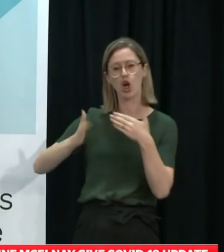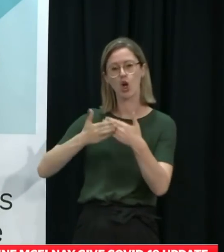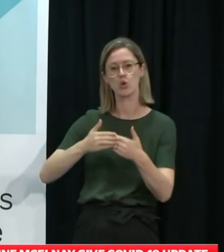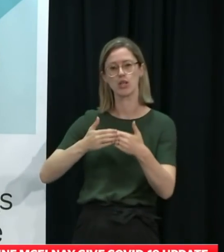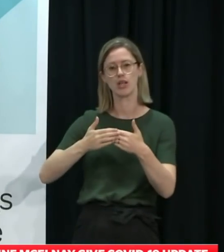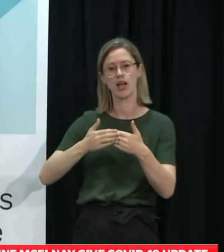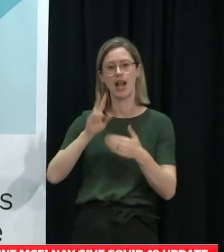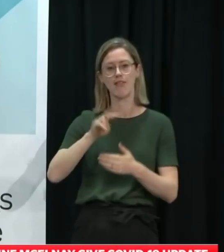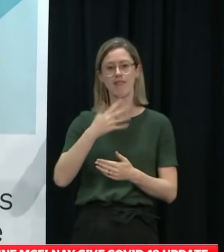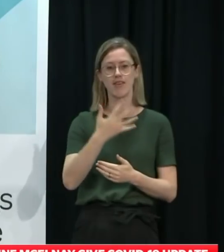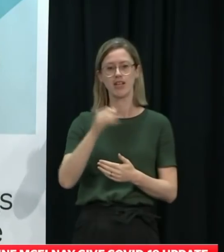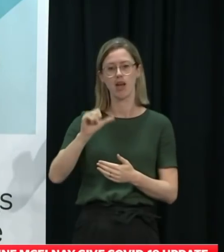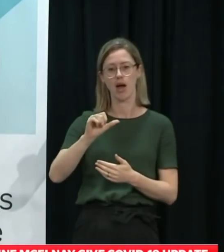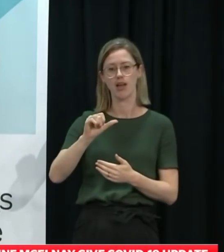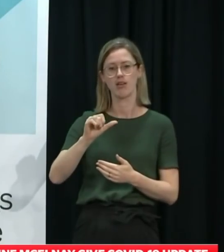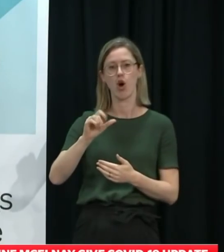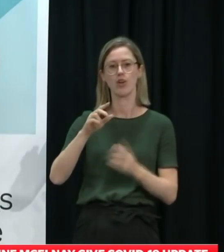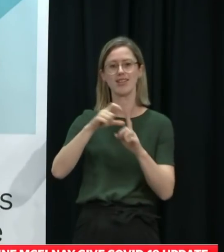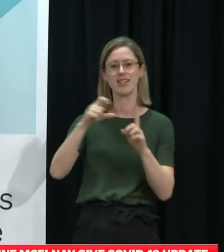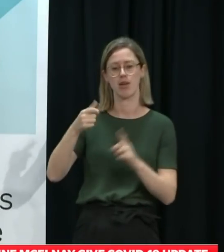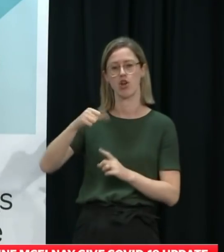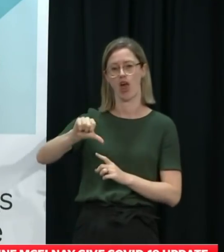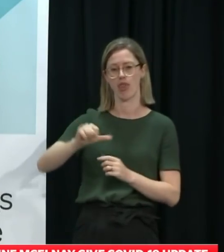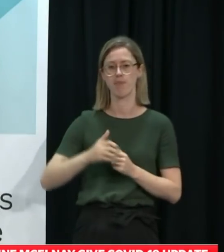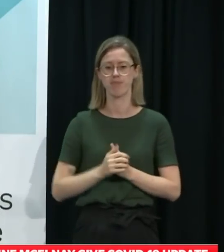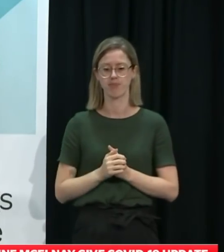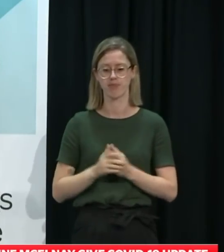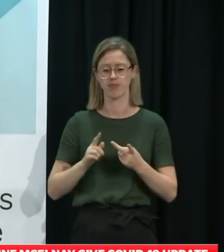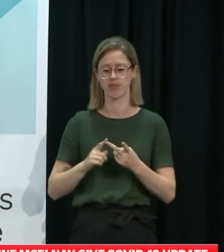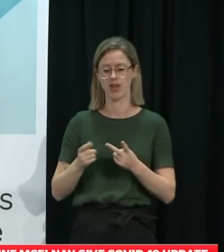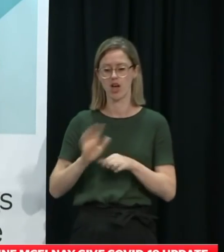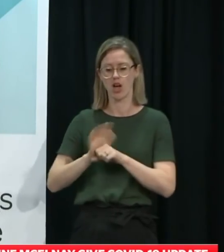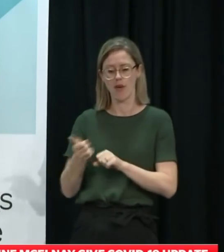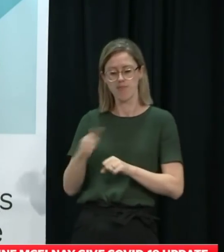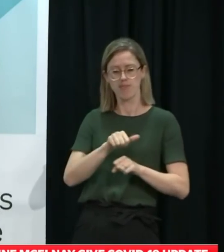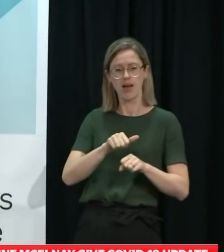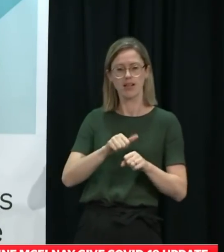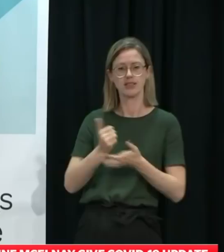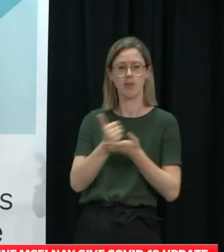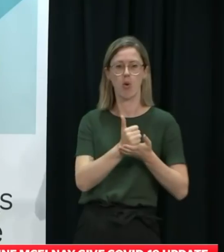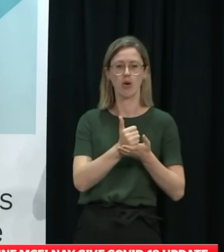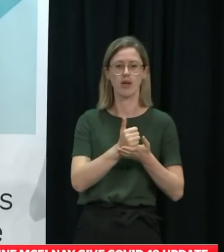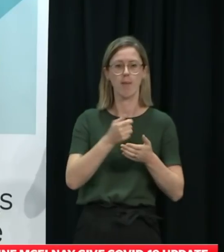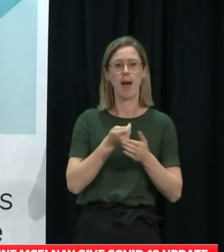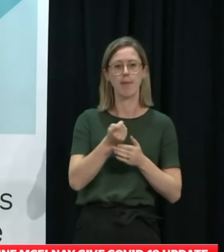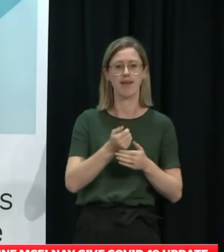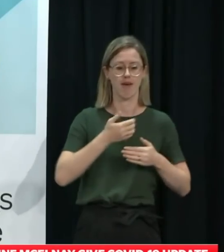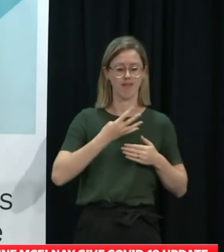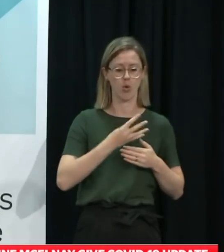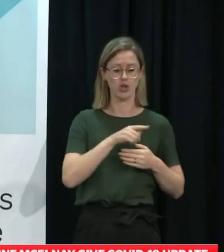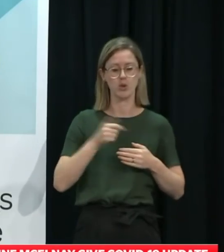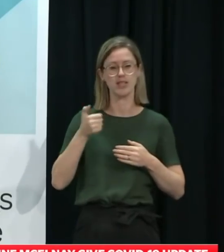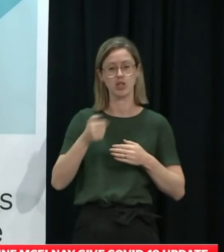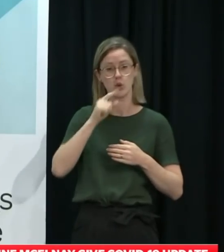at 11:59 p.m. on December the 9th. The resurgent support payments numbers 4 to 6 remain open for